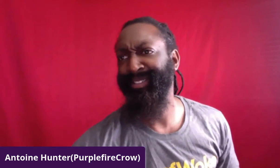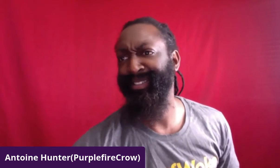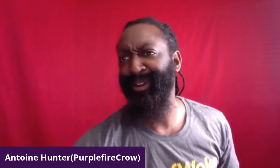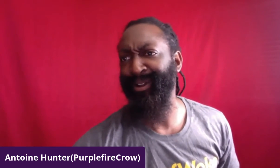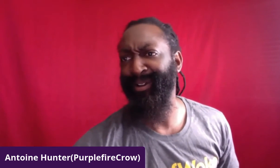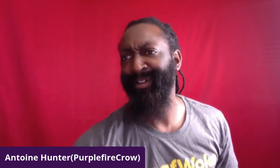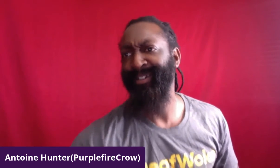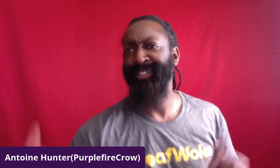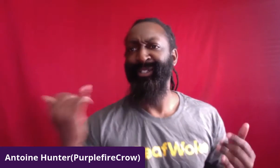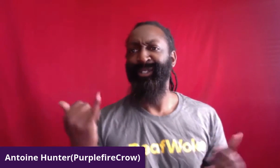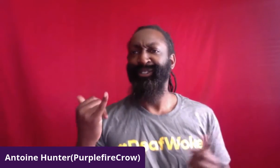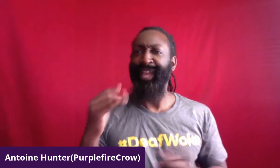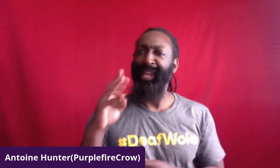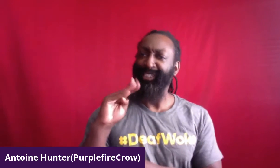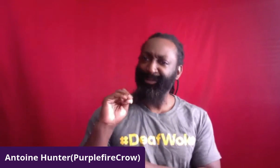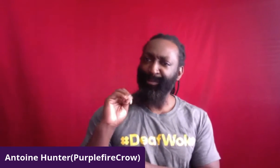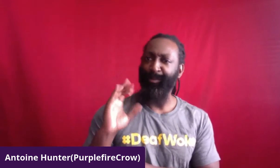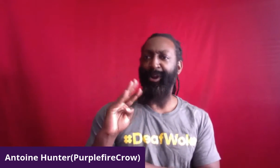What is today?